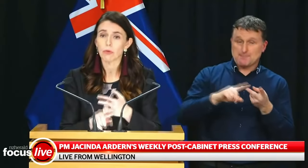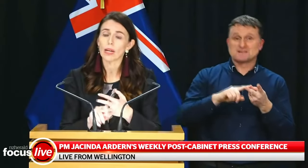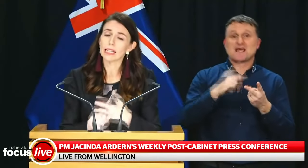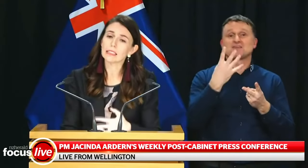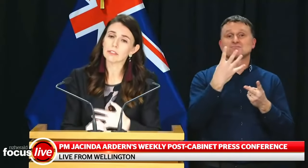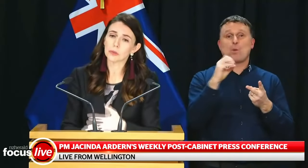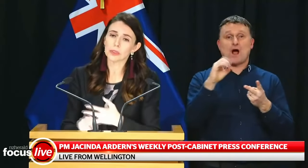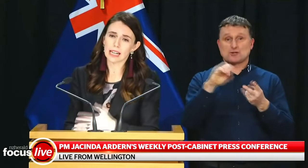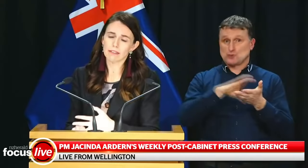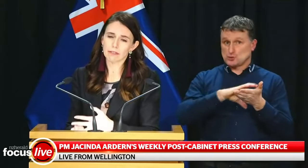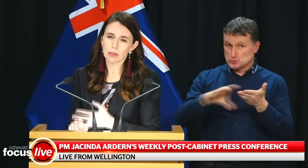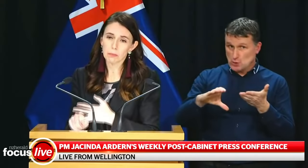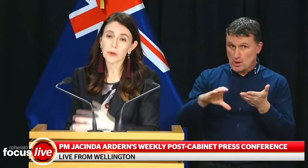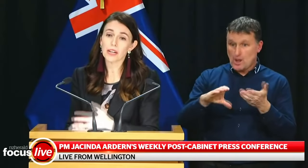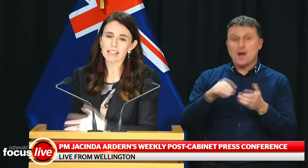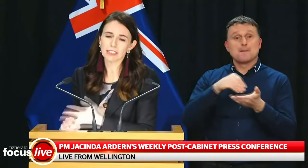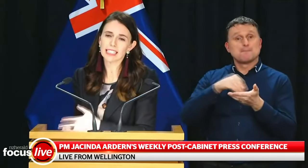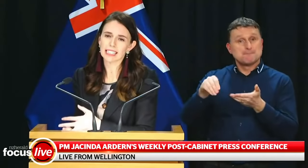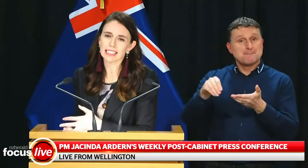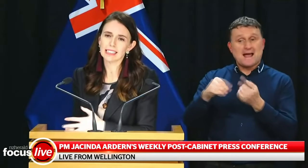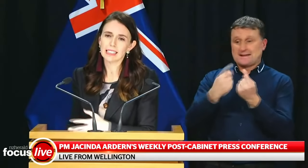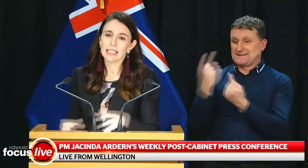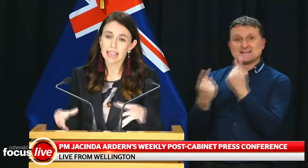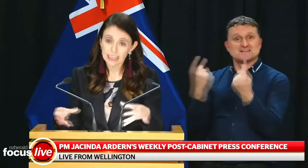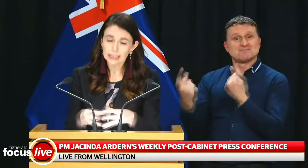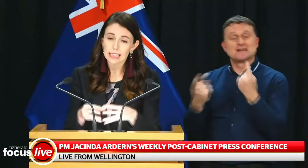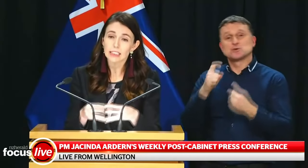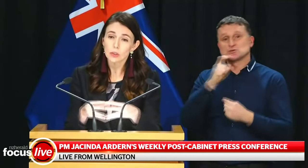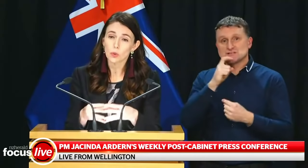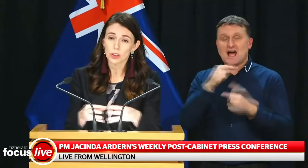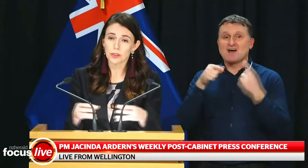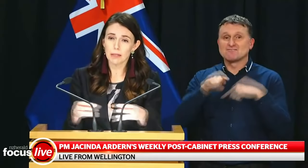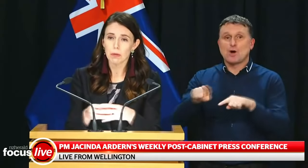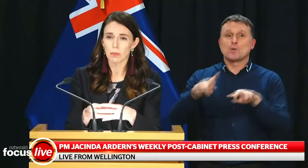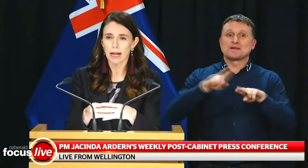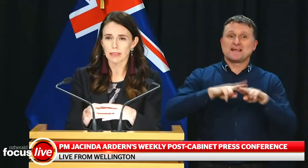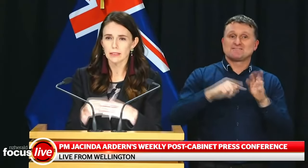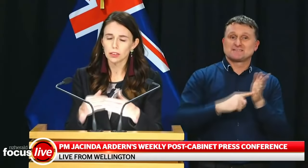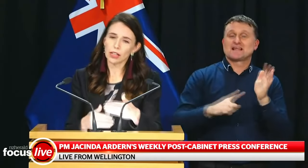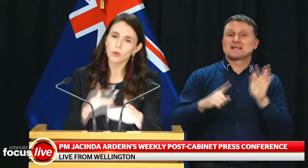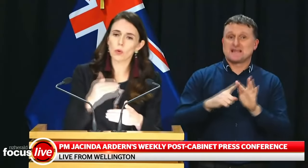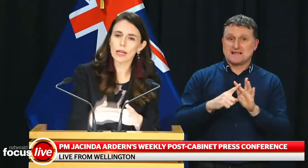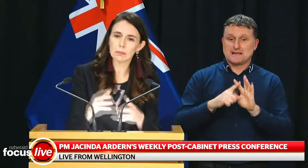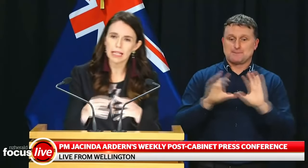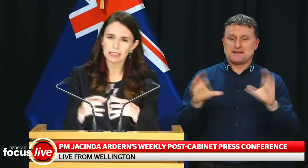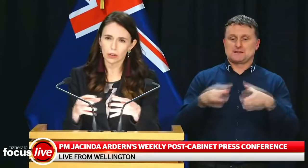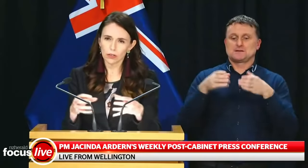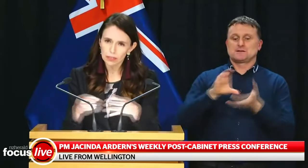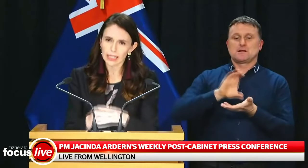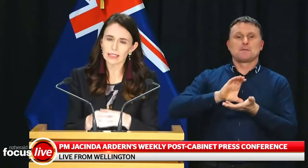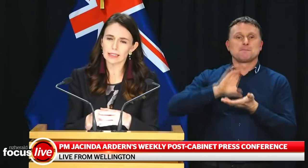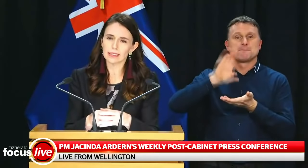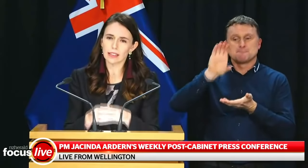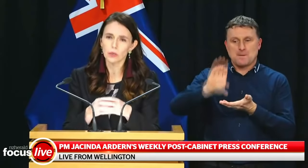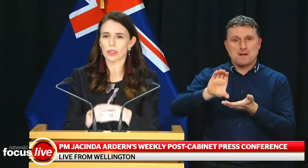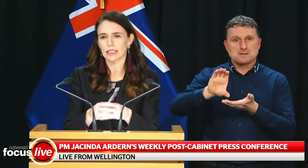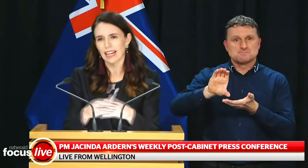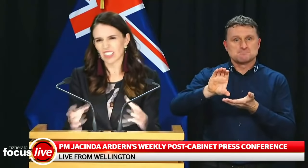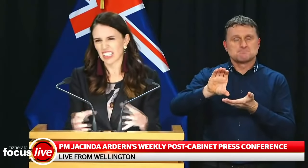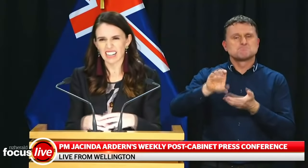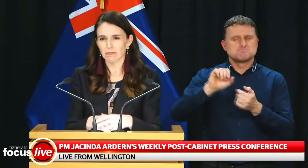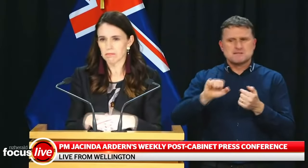memory for individual staff per FTE. That's in order to create a bulk payment. So they're not required to pass that on. That is in